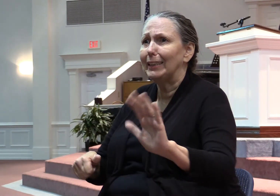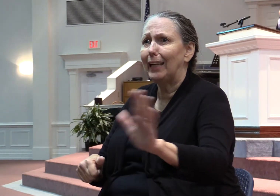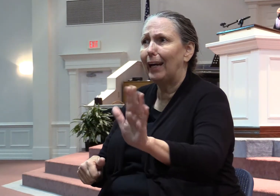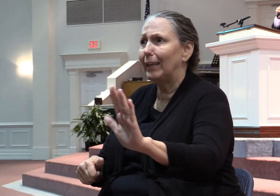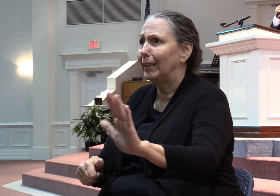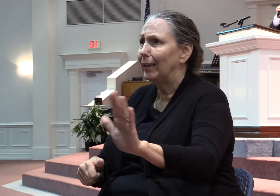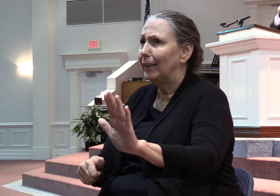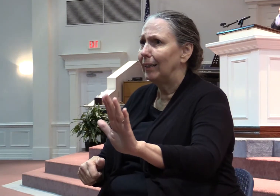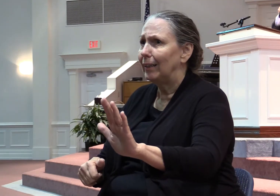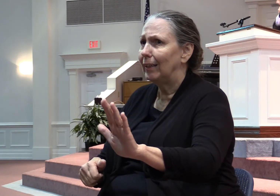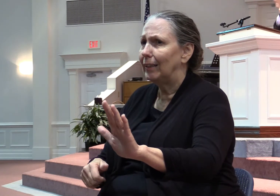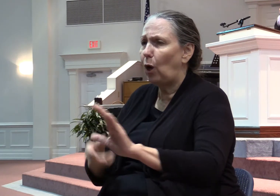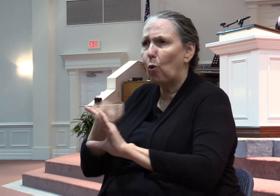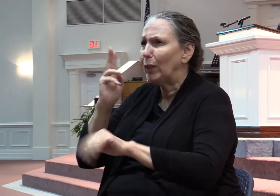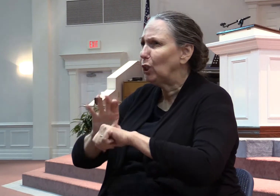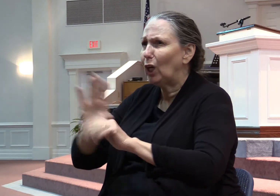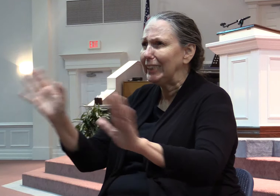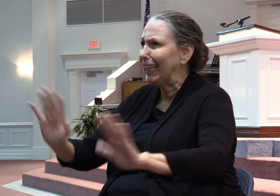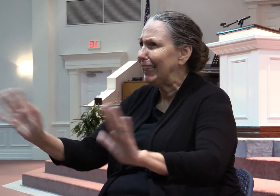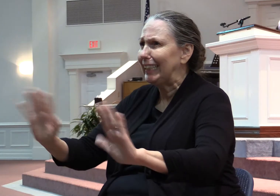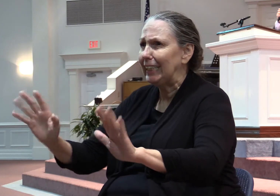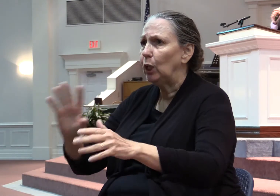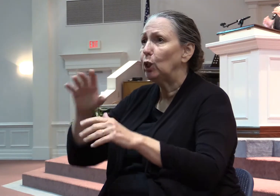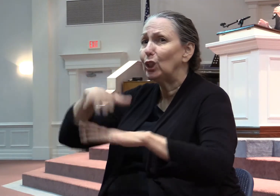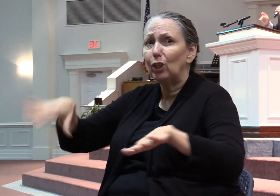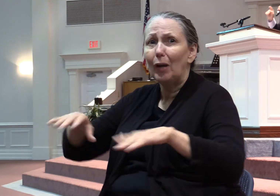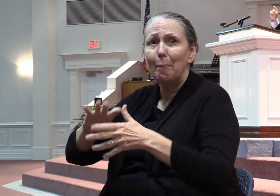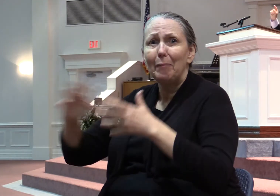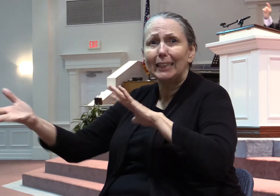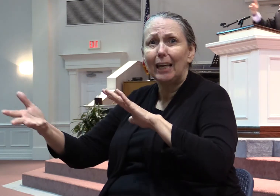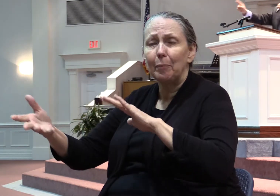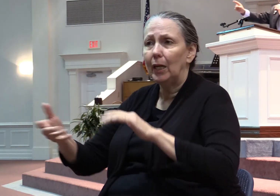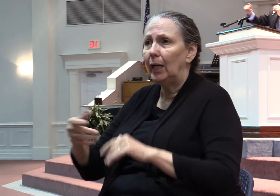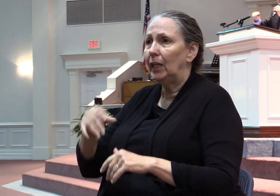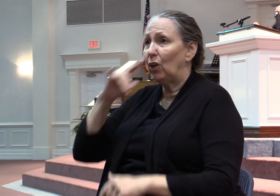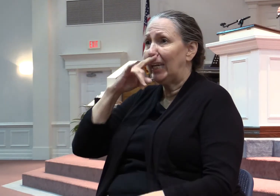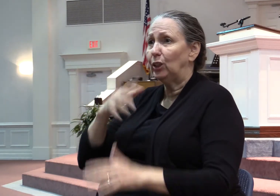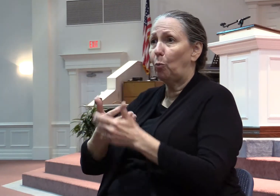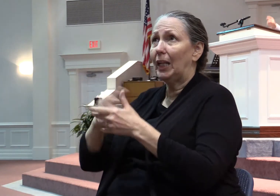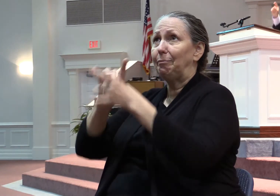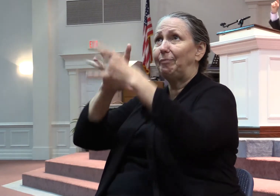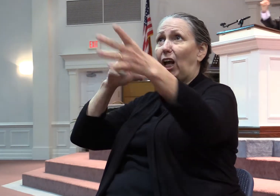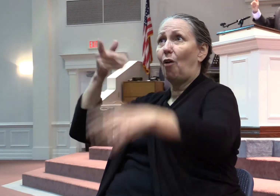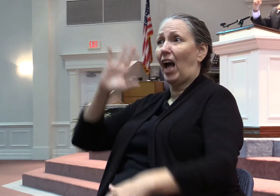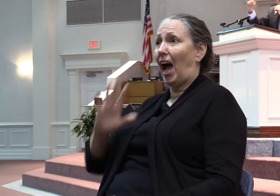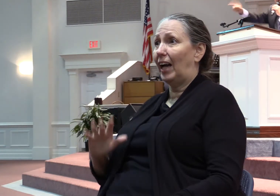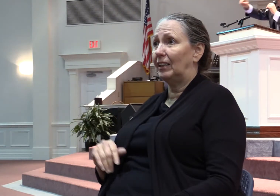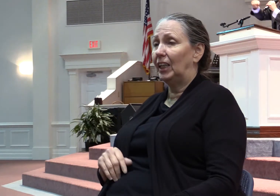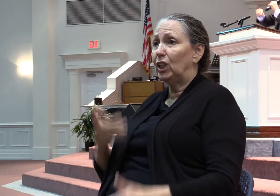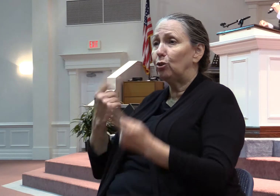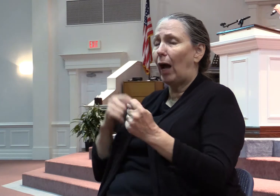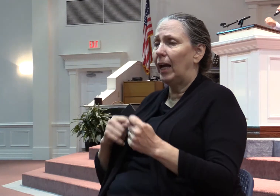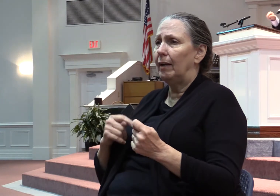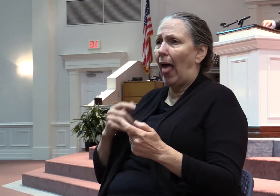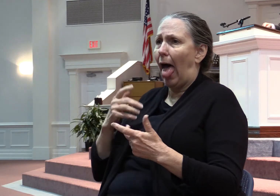because don't backslide because it's going to mess up your kids. And you're going to pull your kids out of church. And then when you get ready to come back to